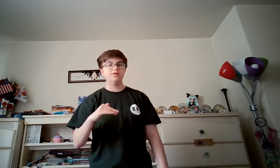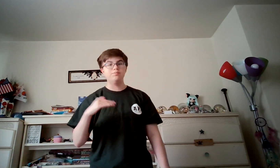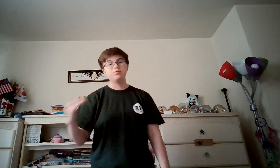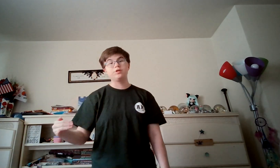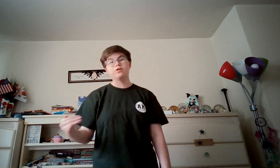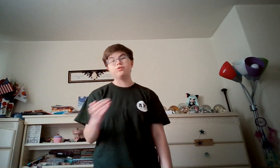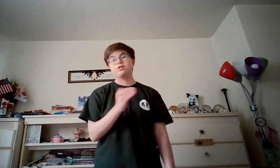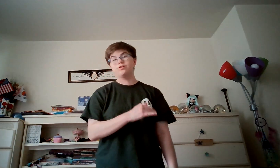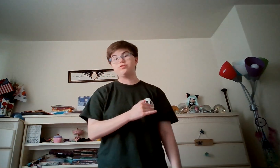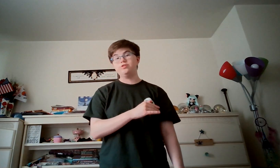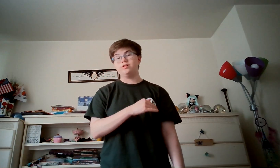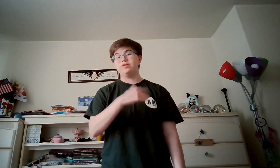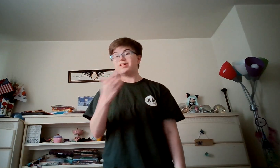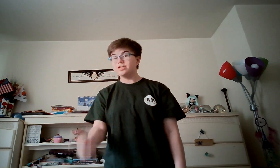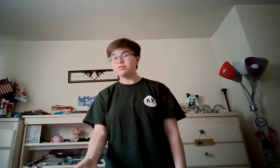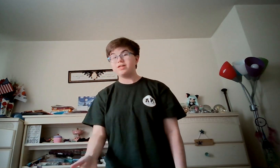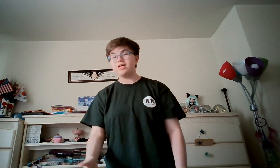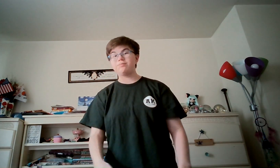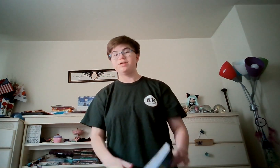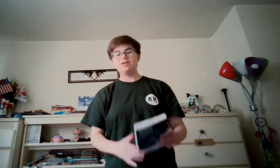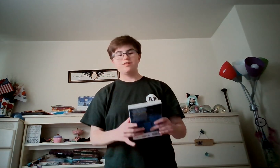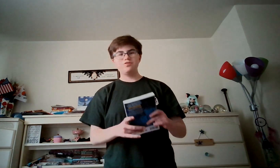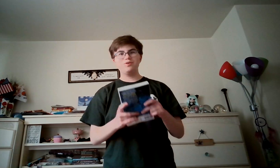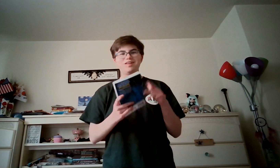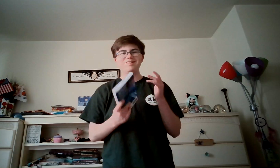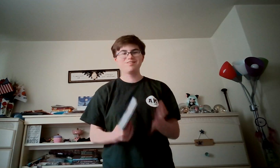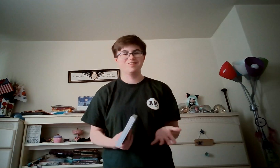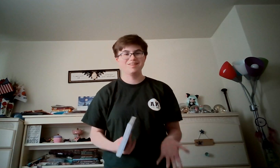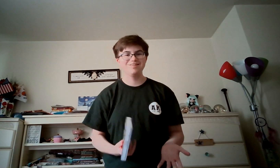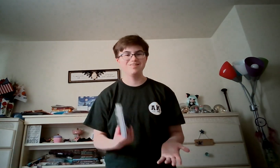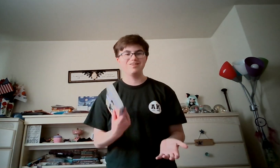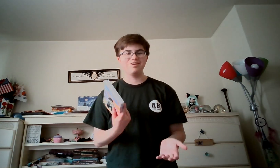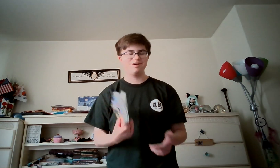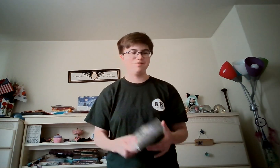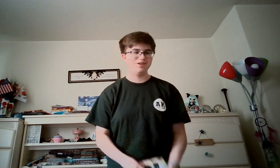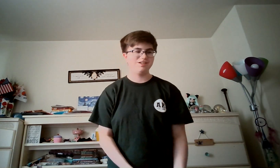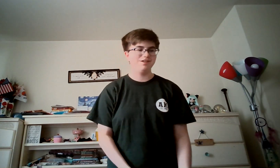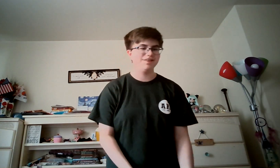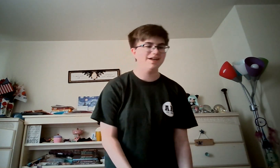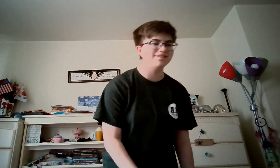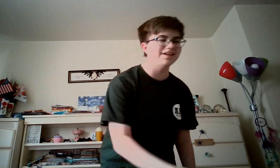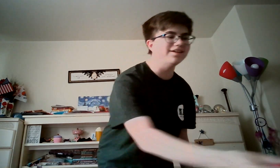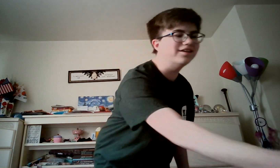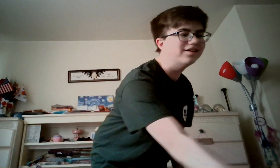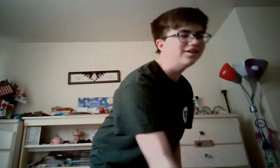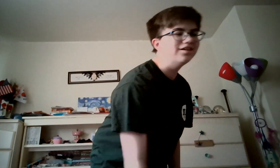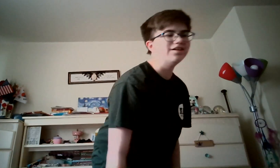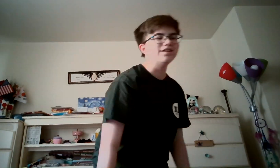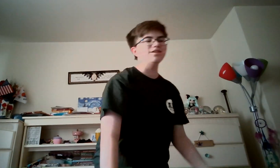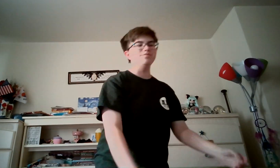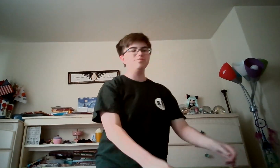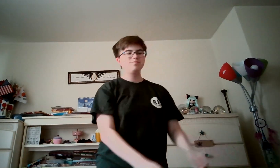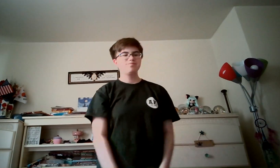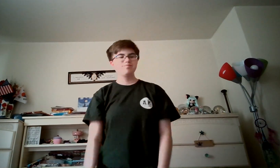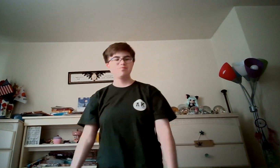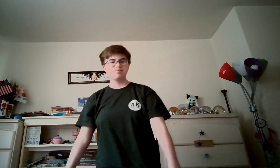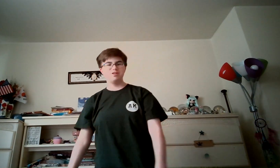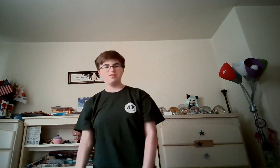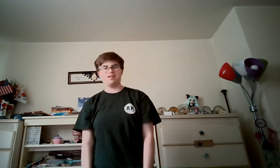a pro hero or hero student, their hero name. So it's really cool. So I wanted to show her that today. So I